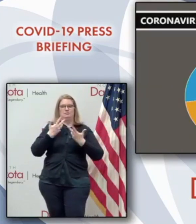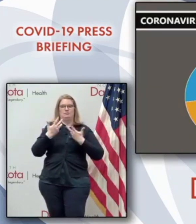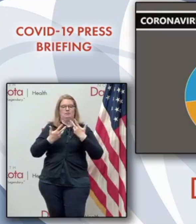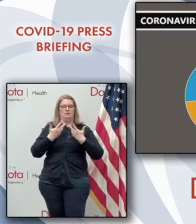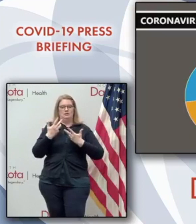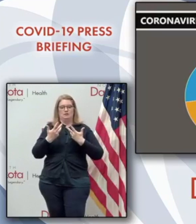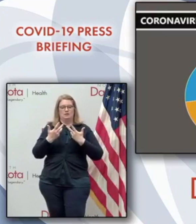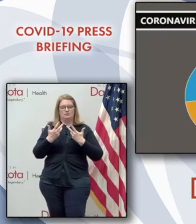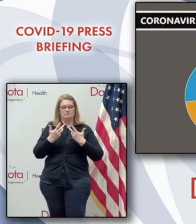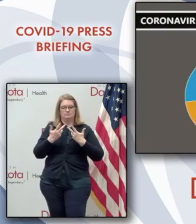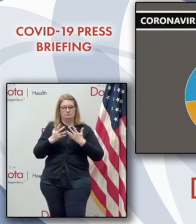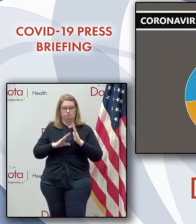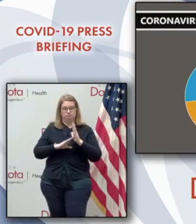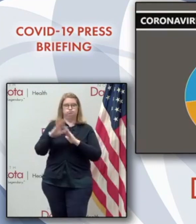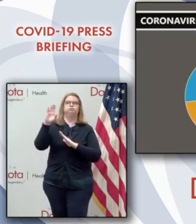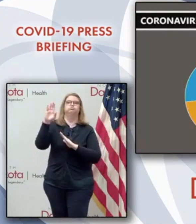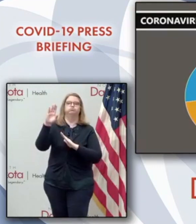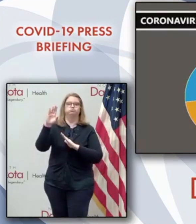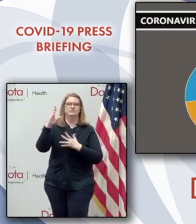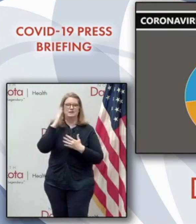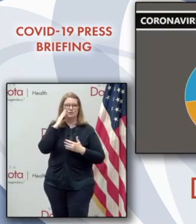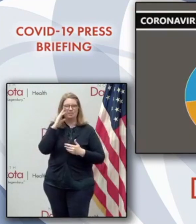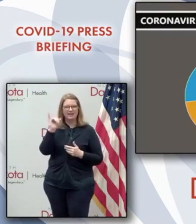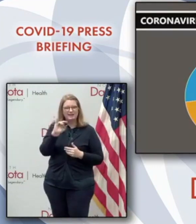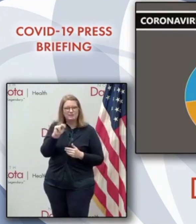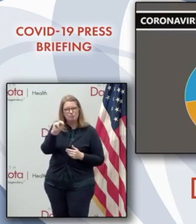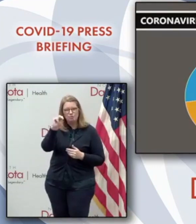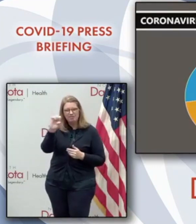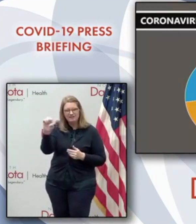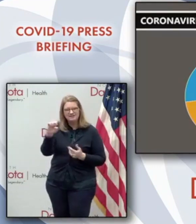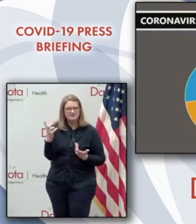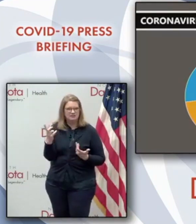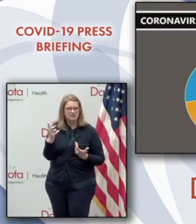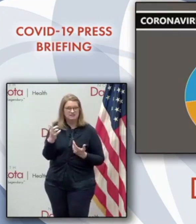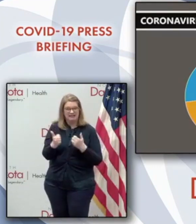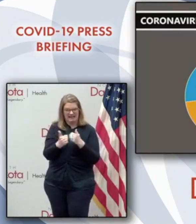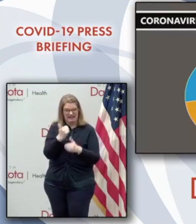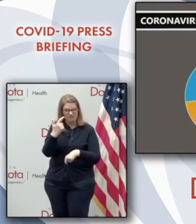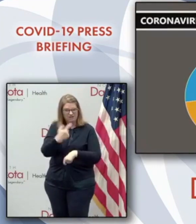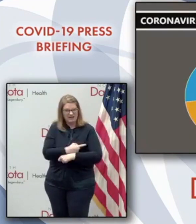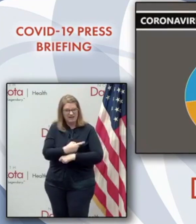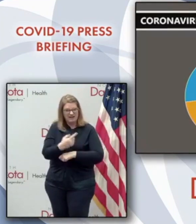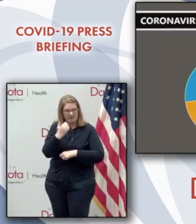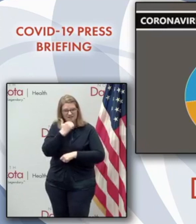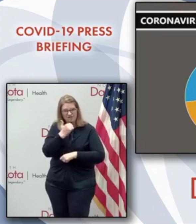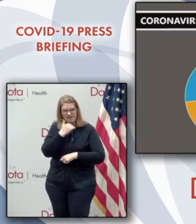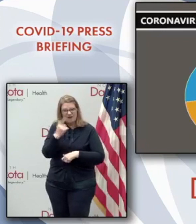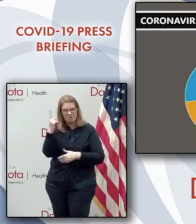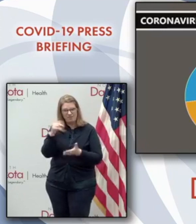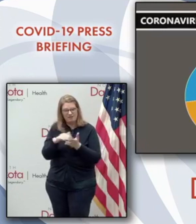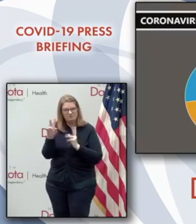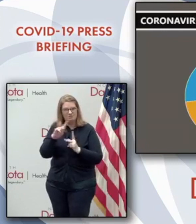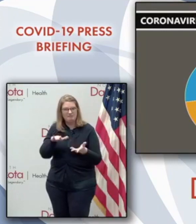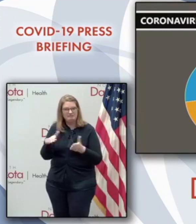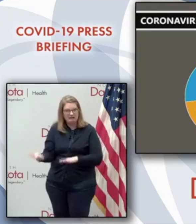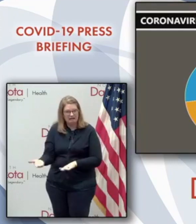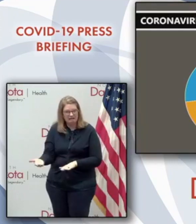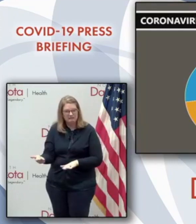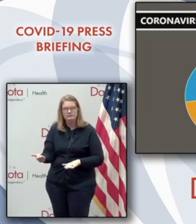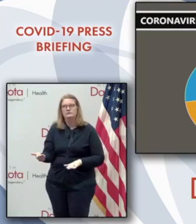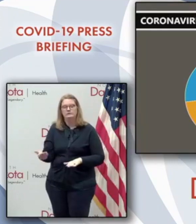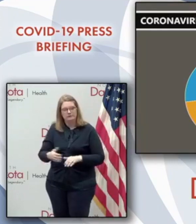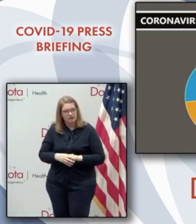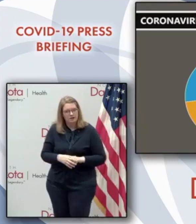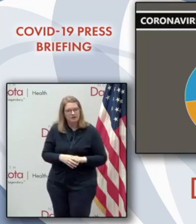pandemic at a level like we saw in states in the Northeast, where 1,000 people were dying a day in some of the Northeast states,